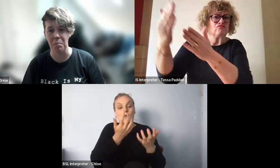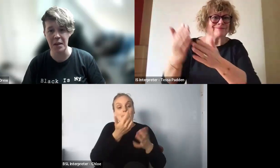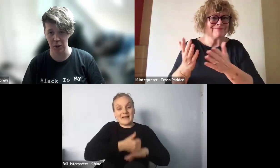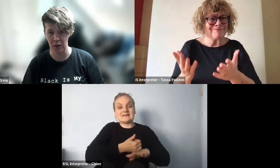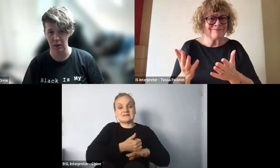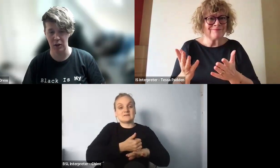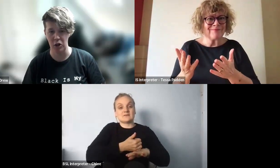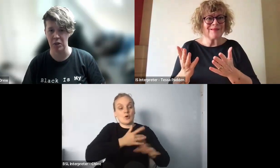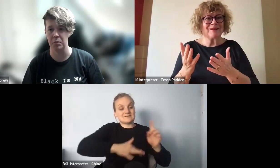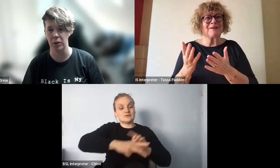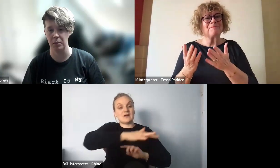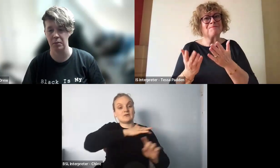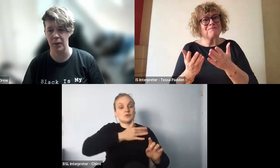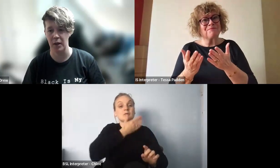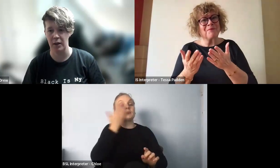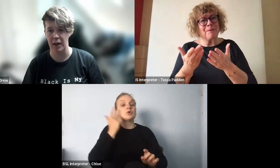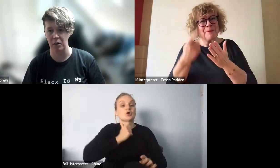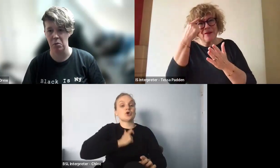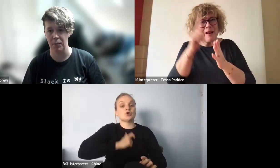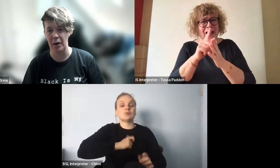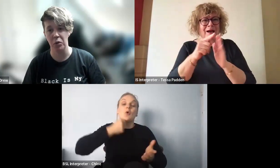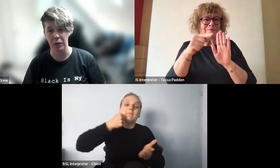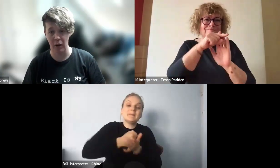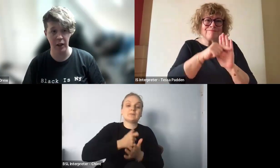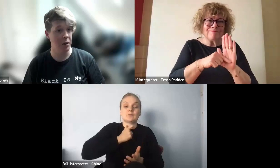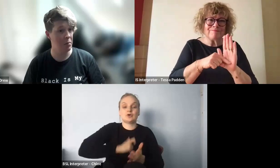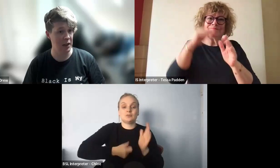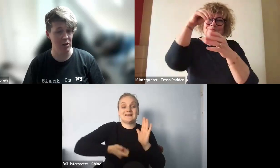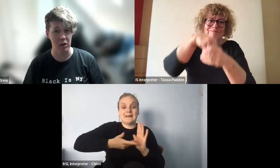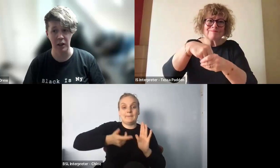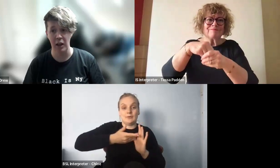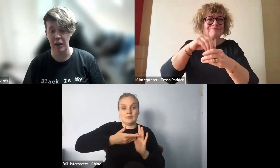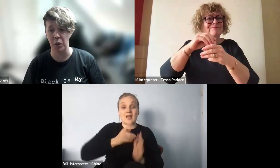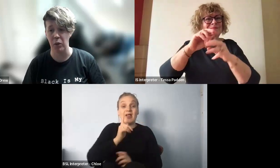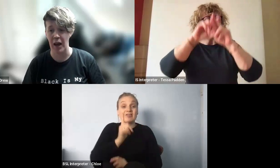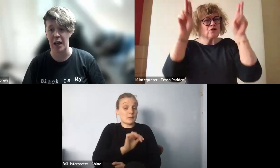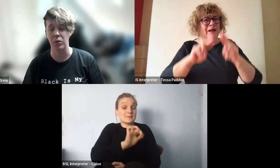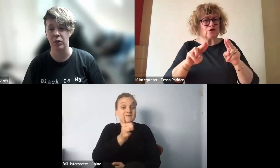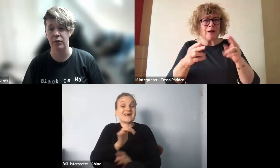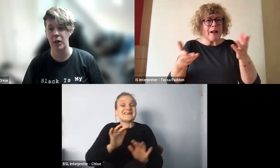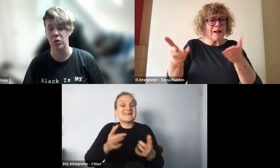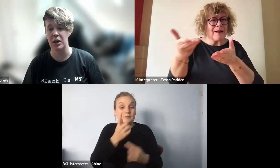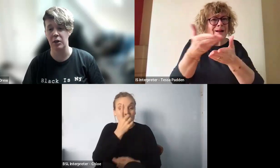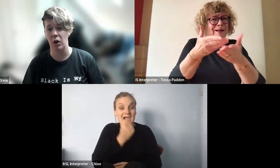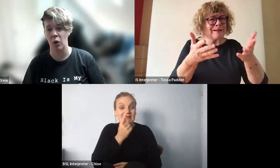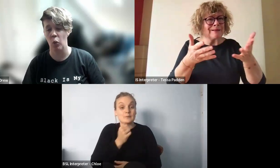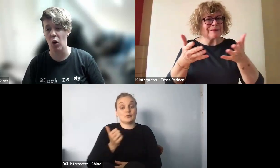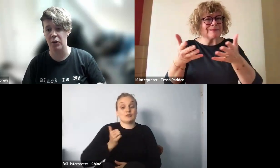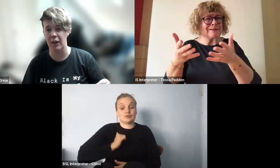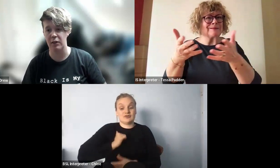with minimal human input. Now, that would be fine, potentially, if we were able to fully